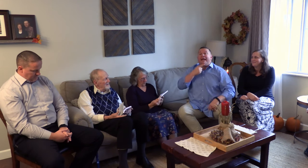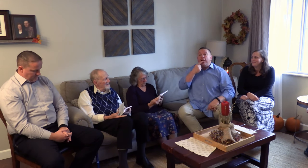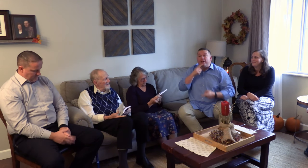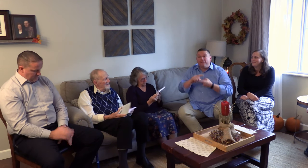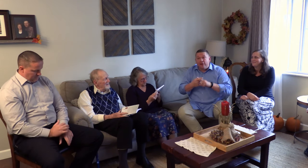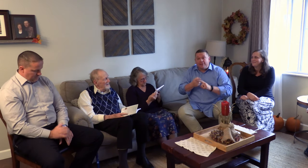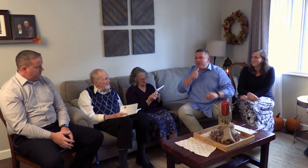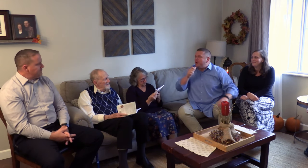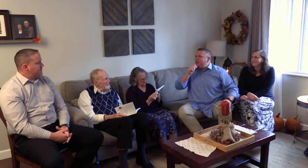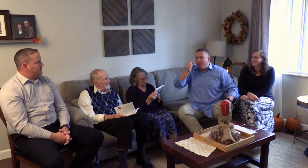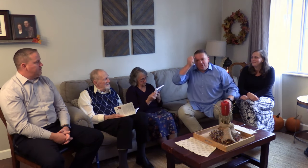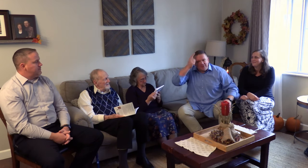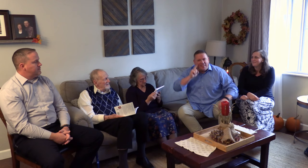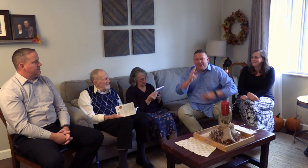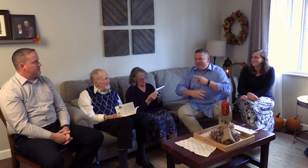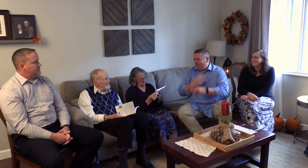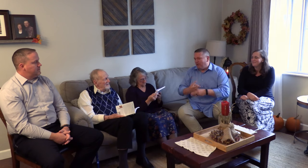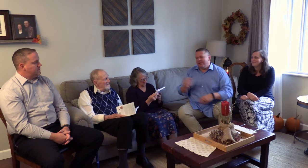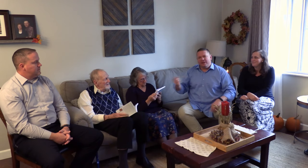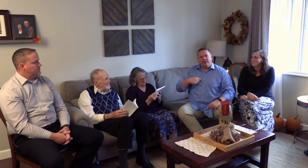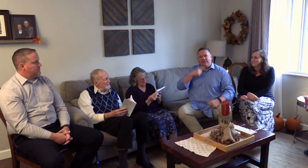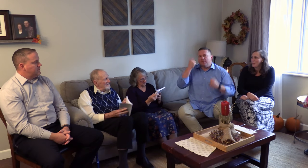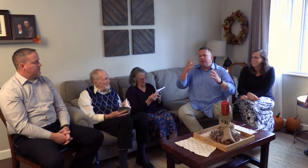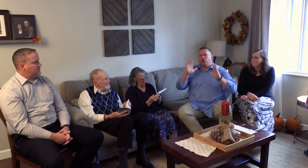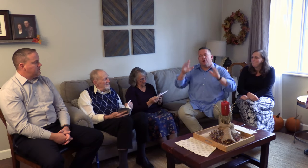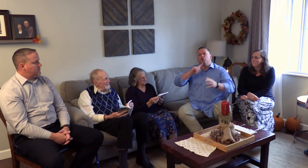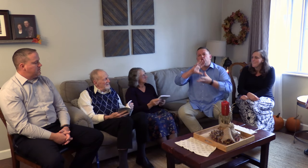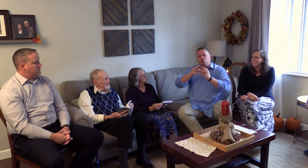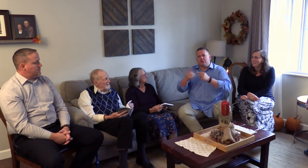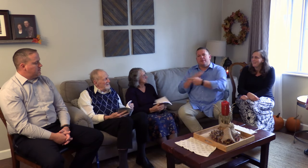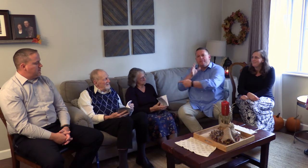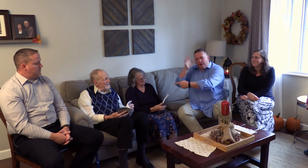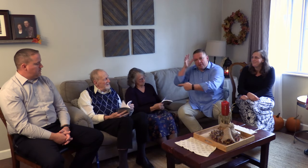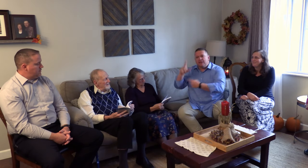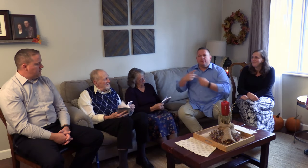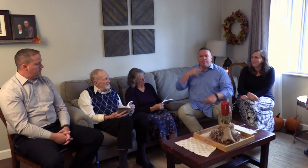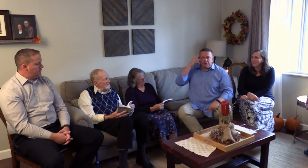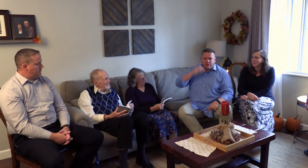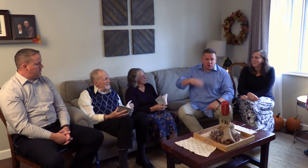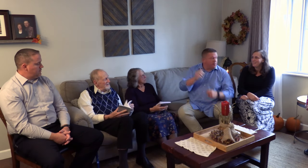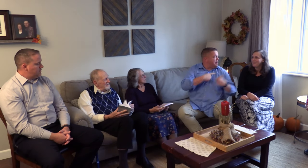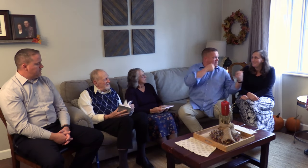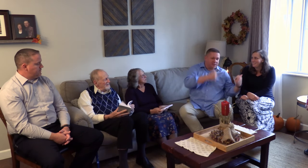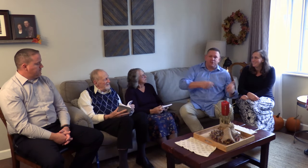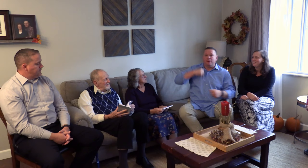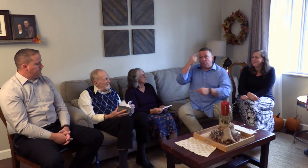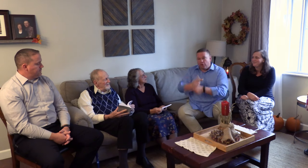hearing friends who don't understand the deaf world so many incredible true stories about my parents about my experience about my sister and my brother